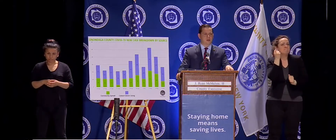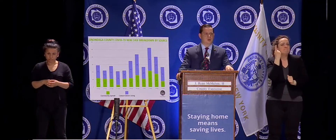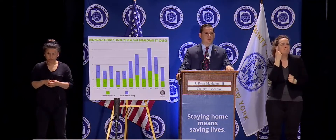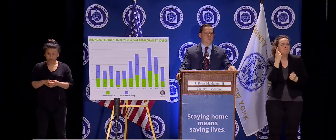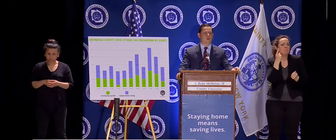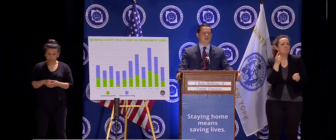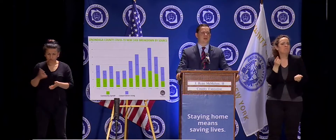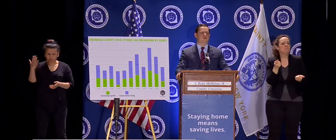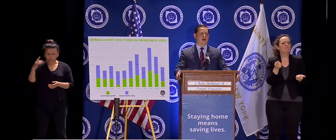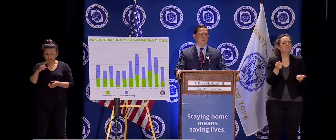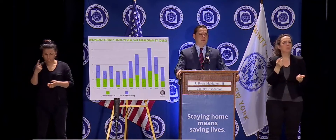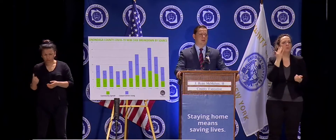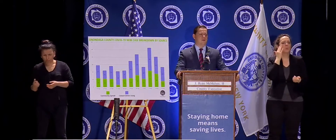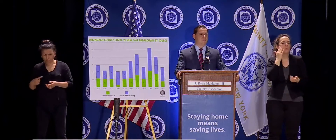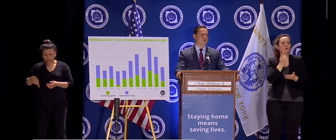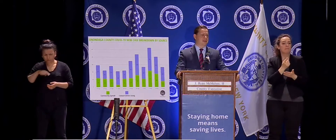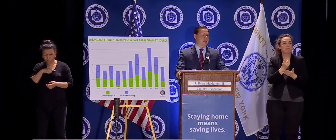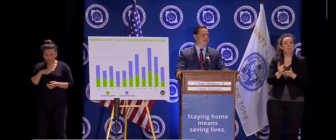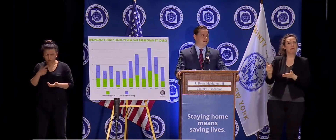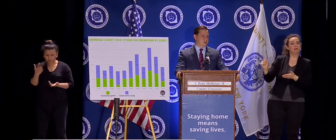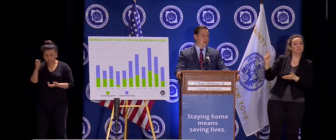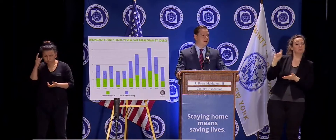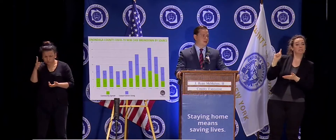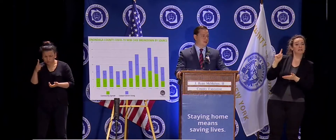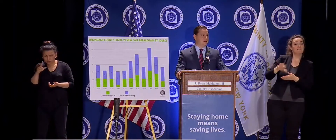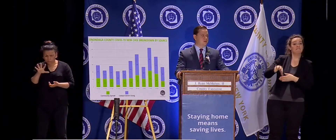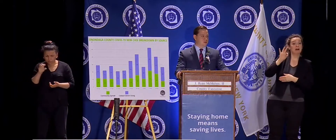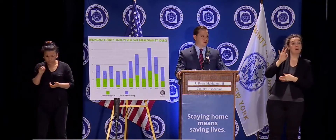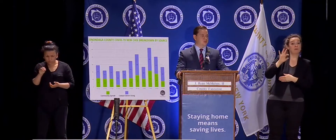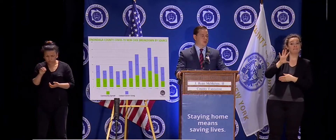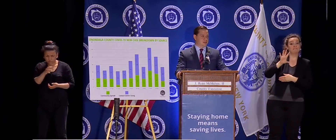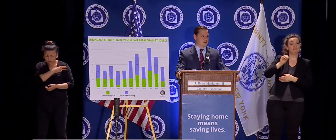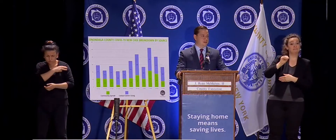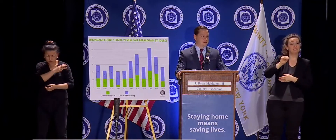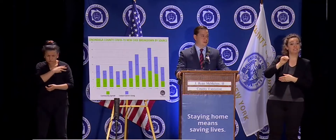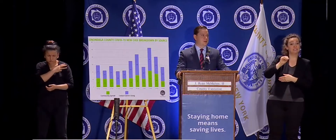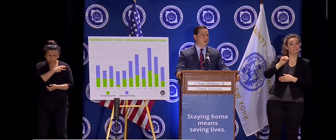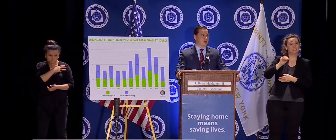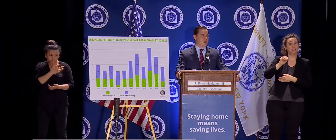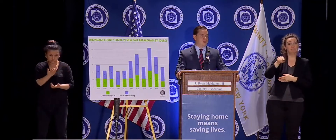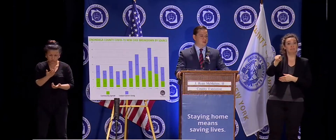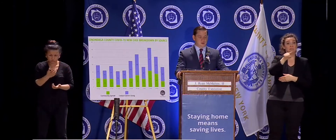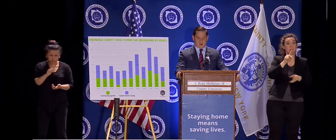point we knew we had found about 50 asymptomatic individuals through our testing.